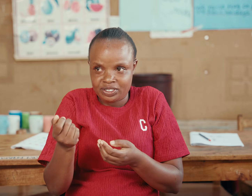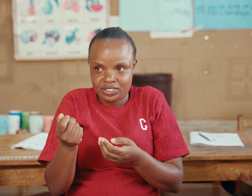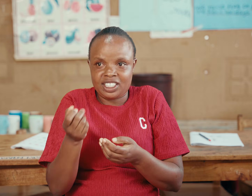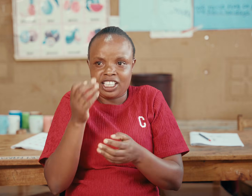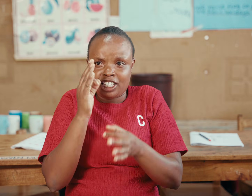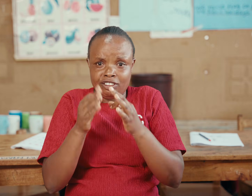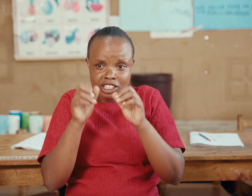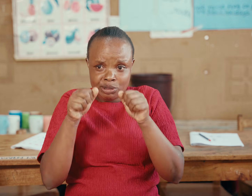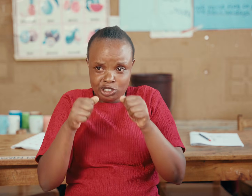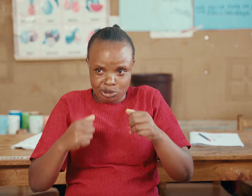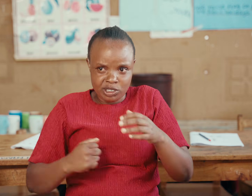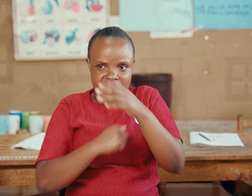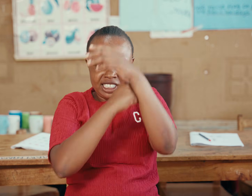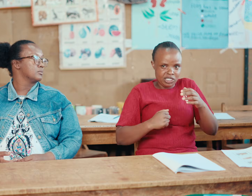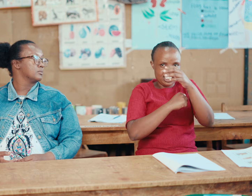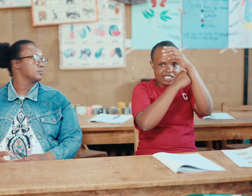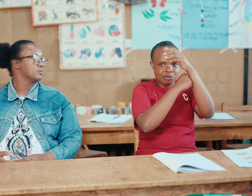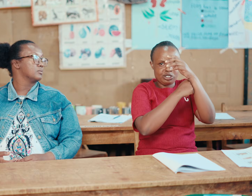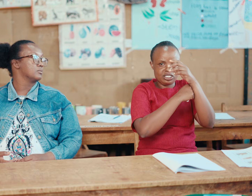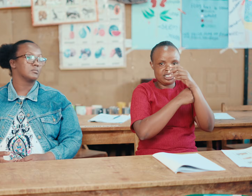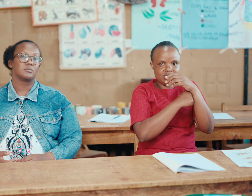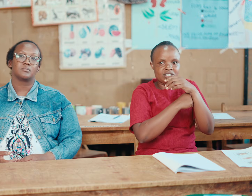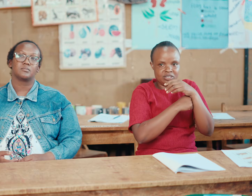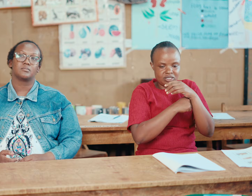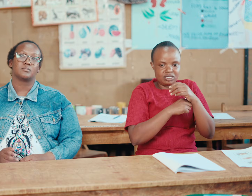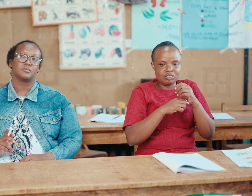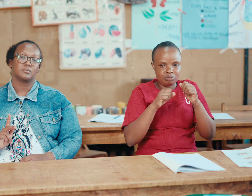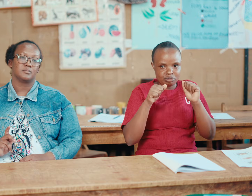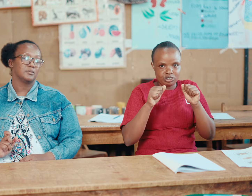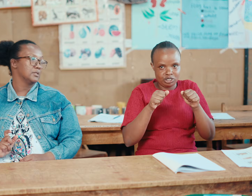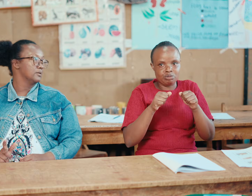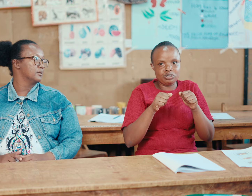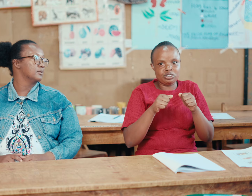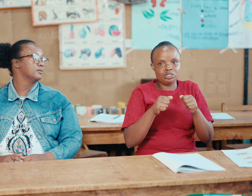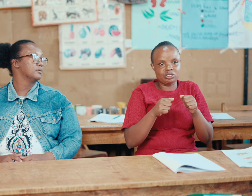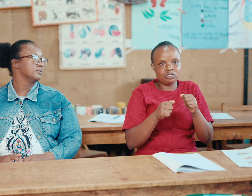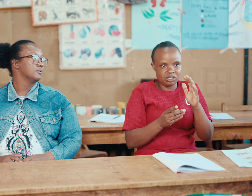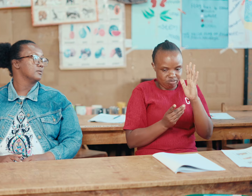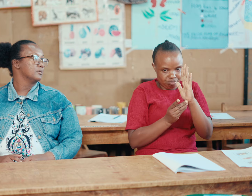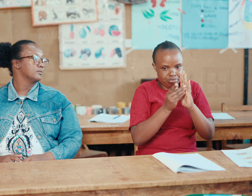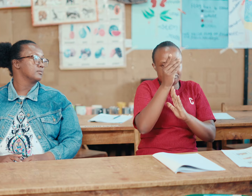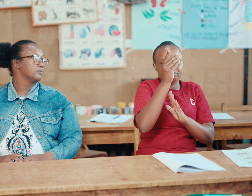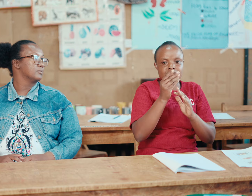The ones that we have are few. If possible, we could get more support that we may have